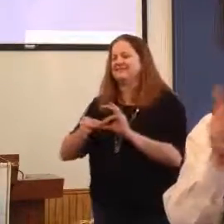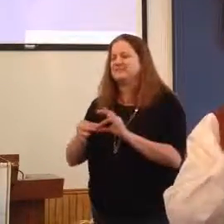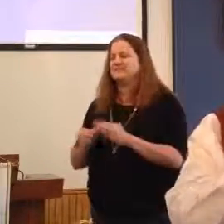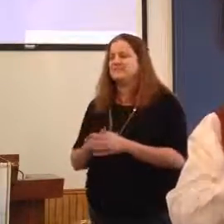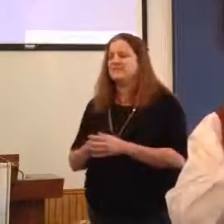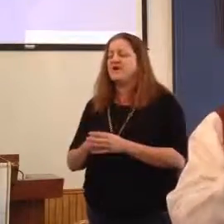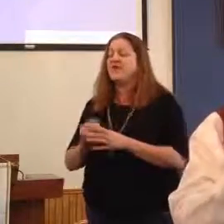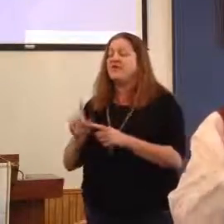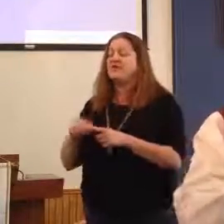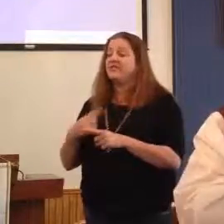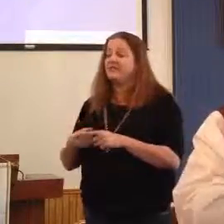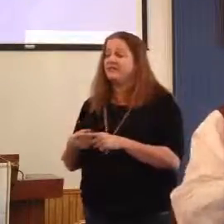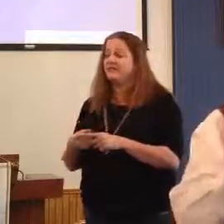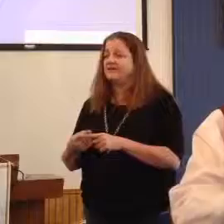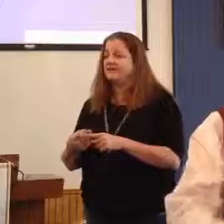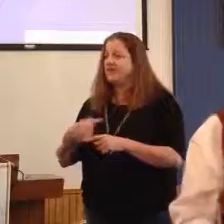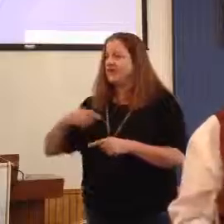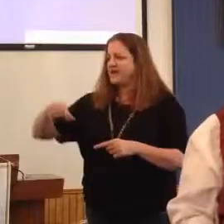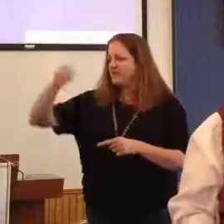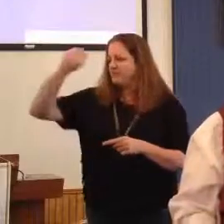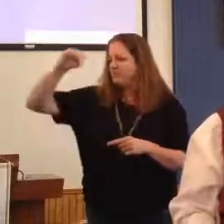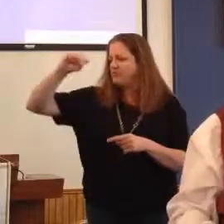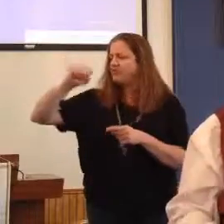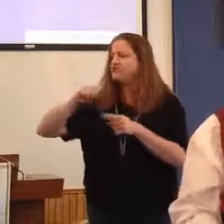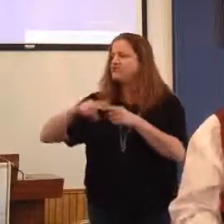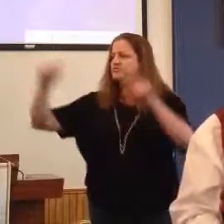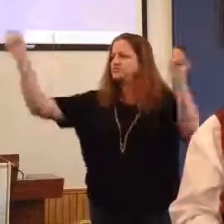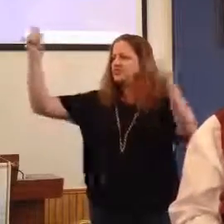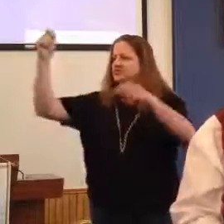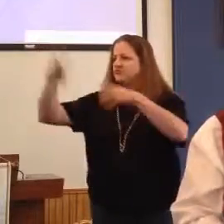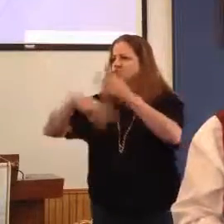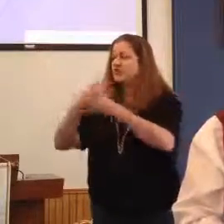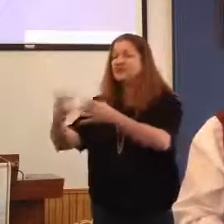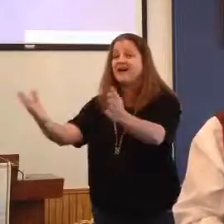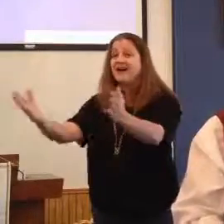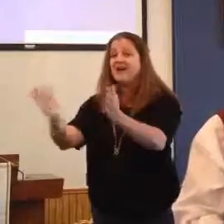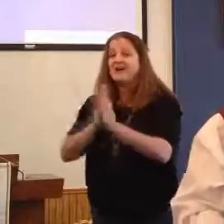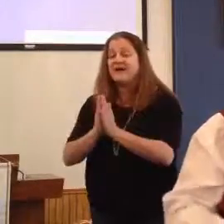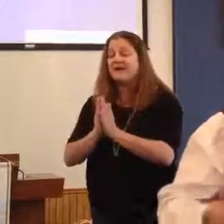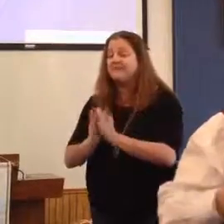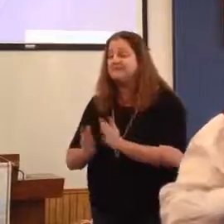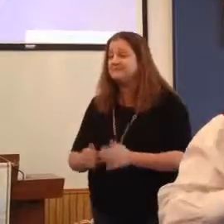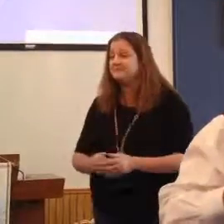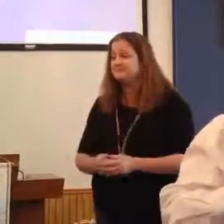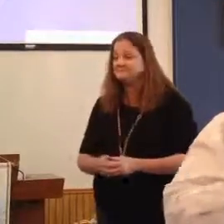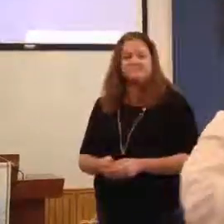we can become a movement that can change the world. Amen? Amen.